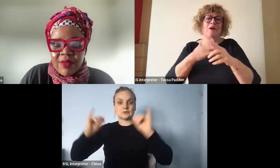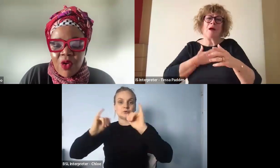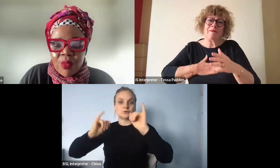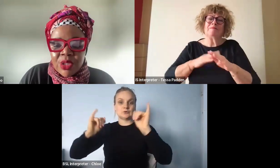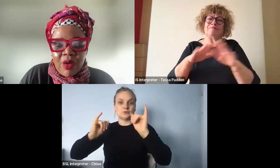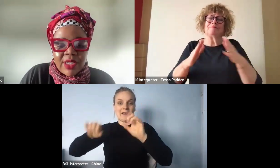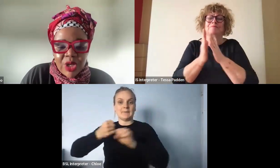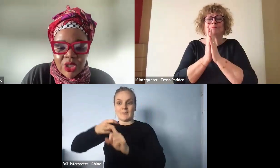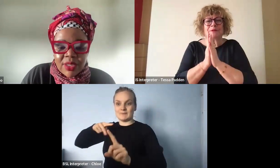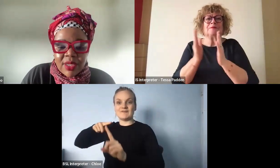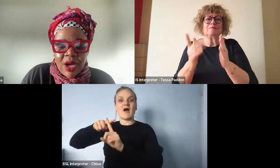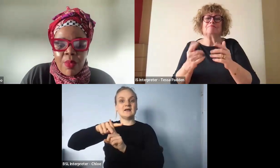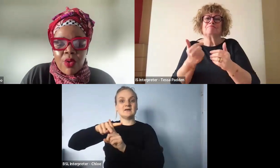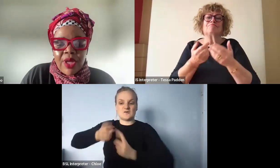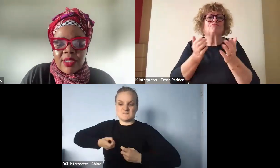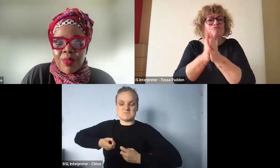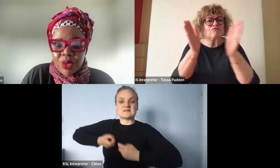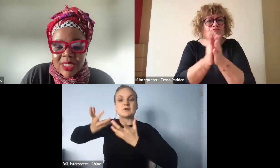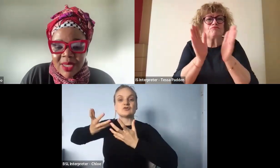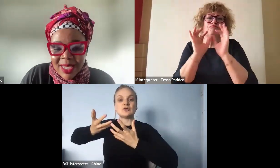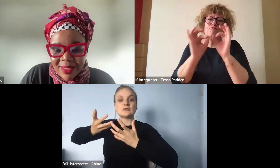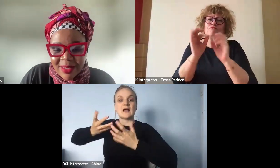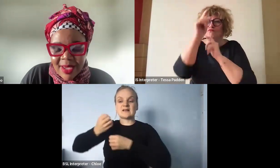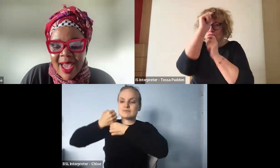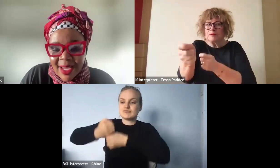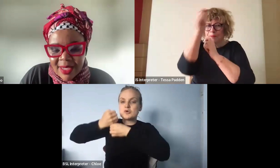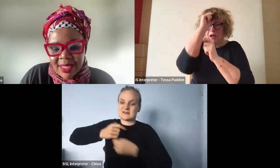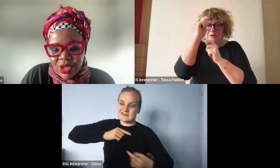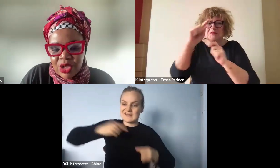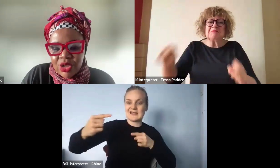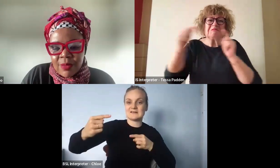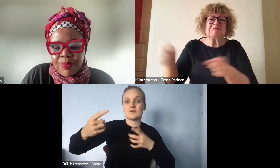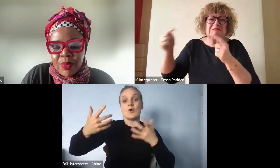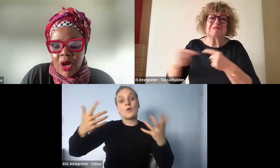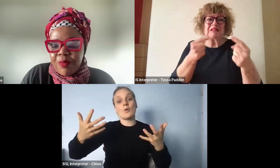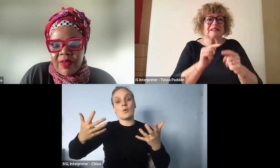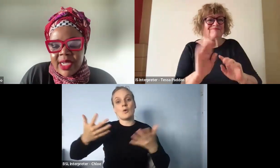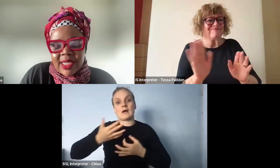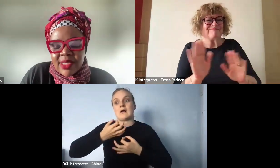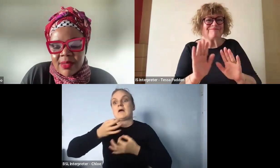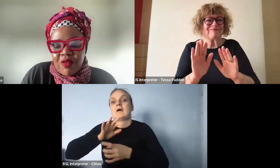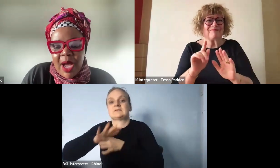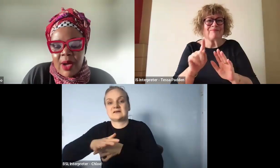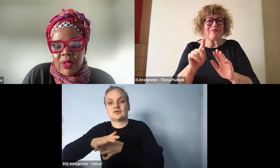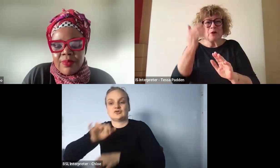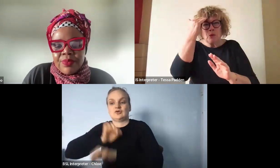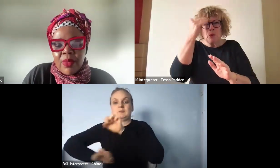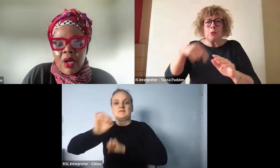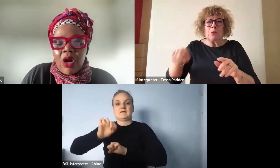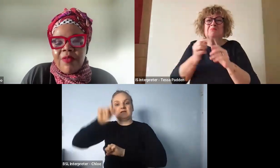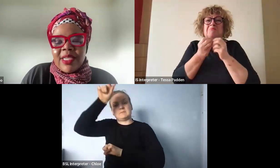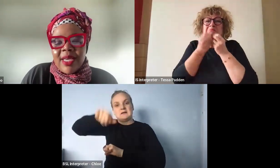of violent forms of expressions, both as a protest against and as an assertion of prevailing systems of